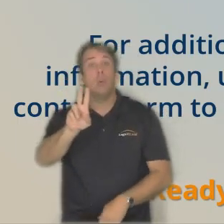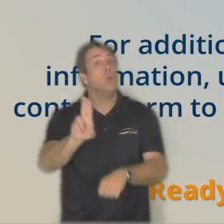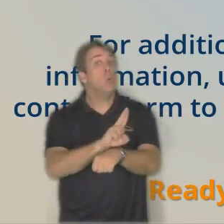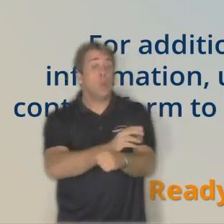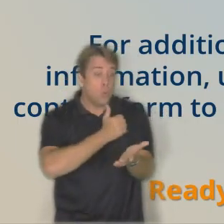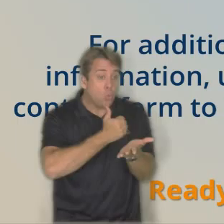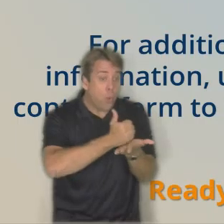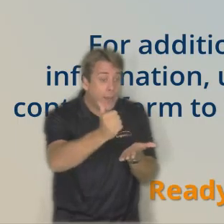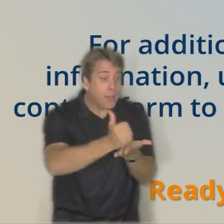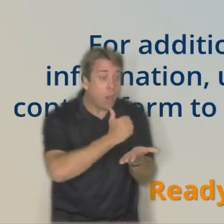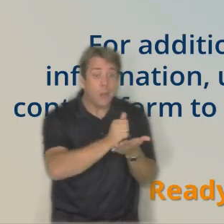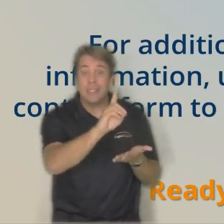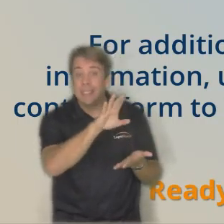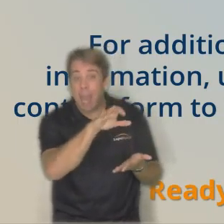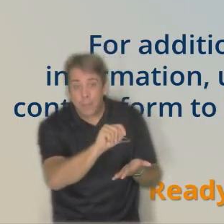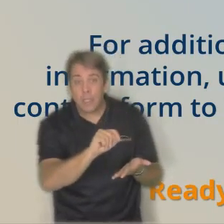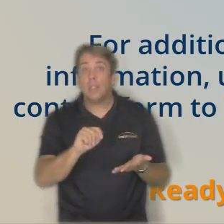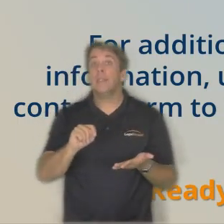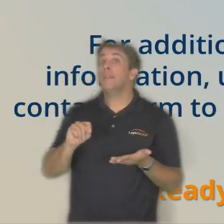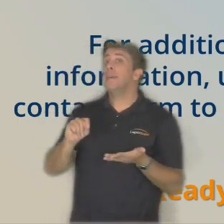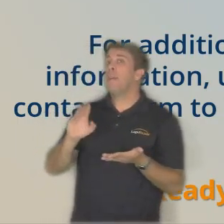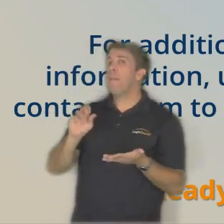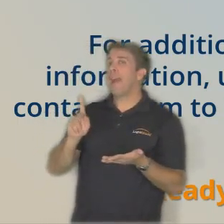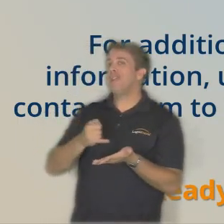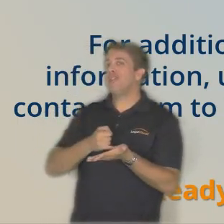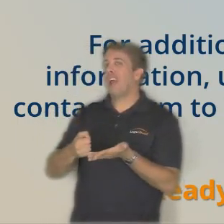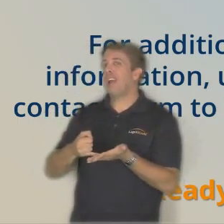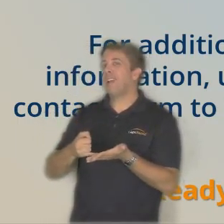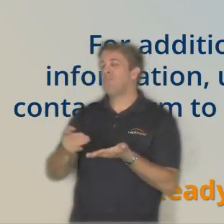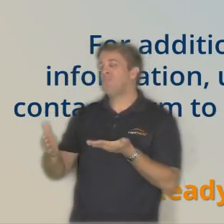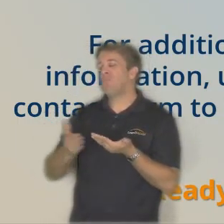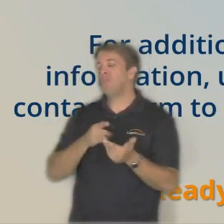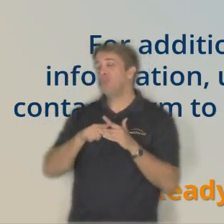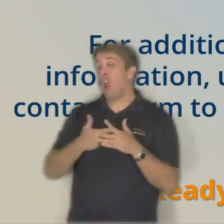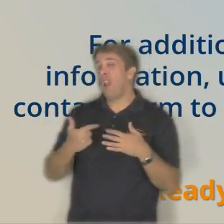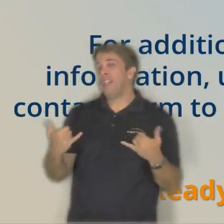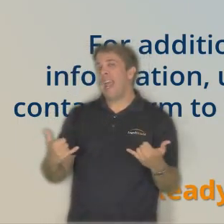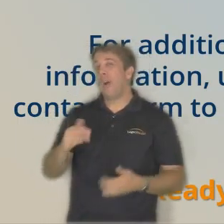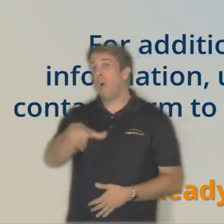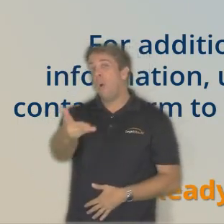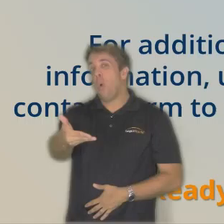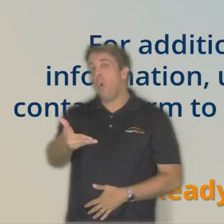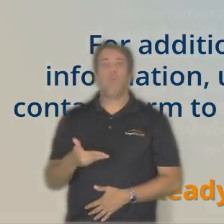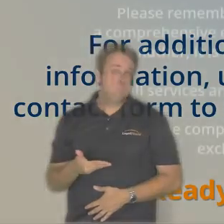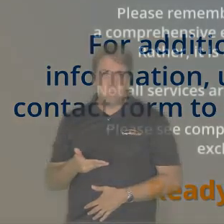credit card or a checking account, and you can get started immediately. Welcome aboard.